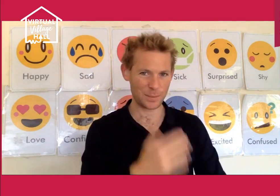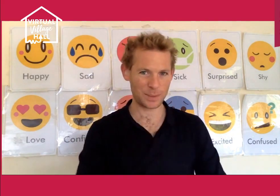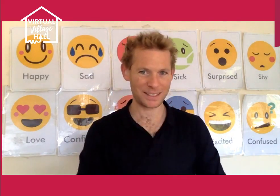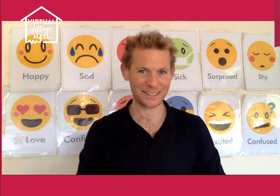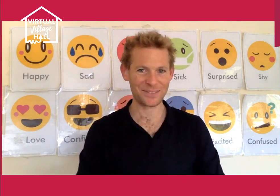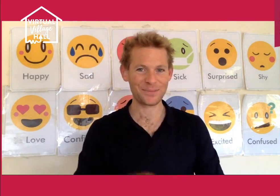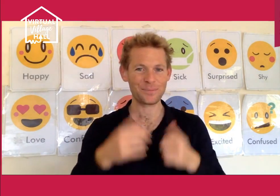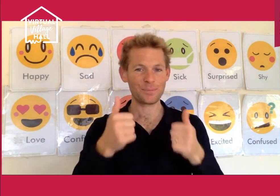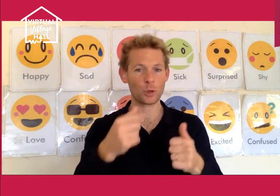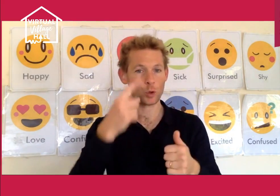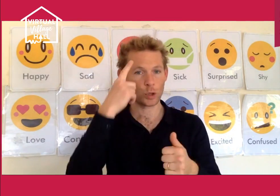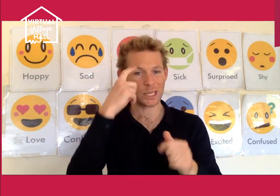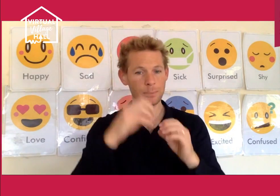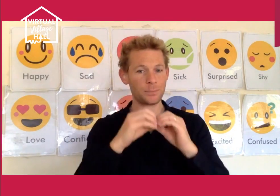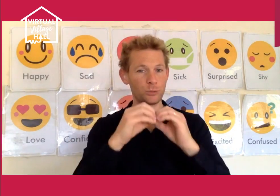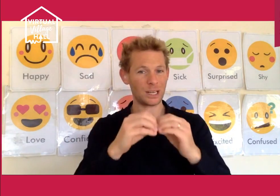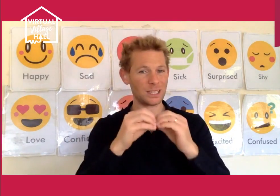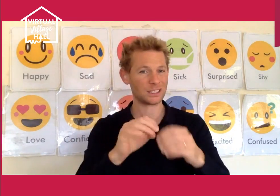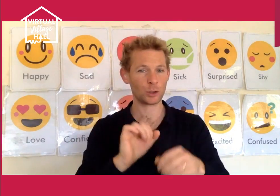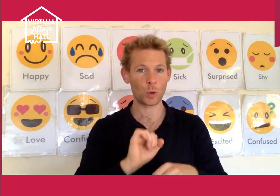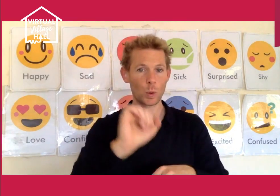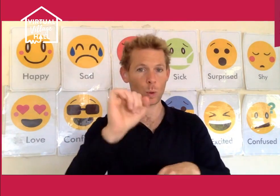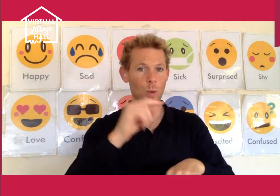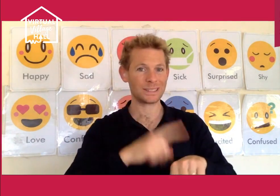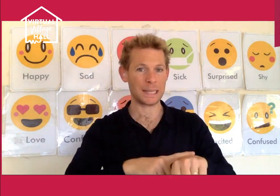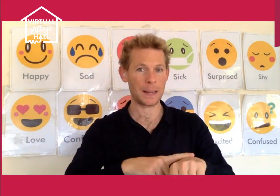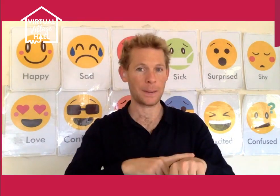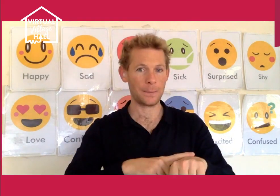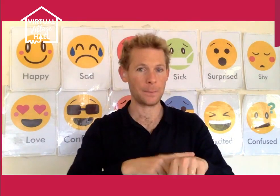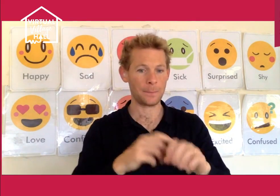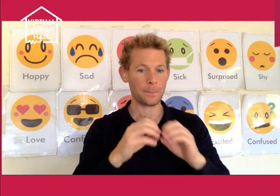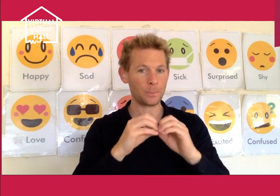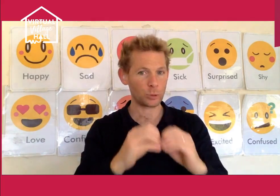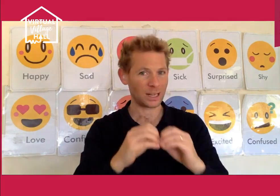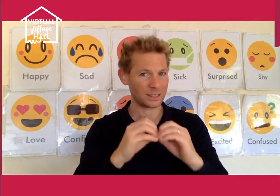Great. Well done, everyone. So you can practice that in your own time.